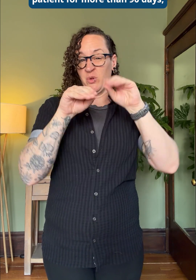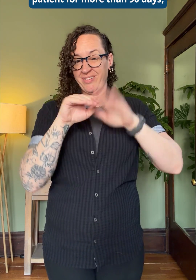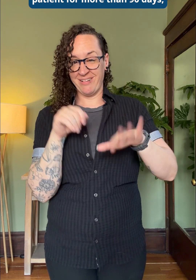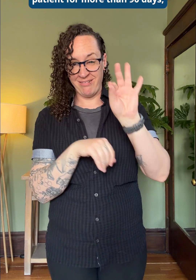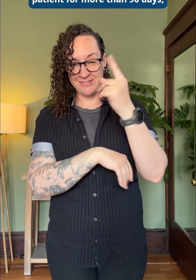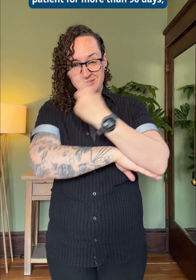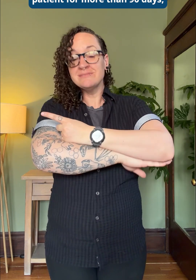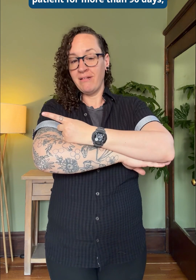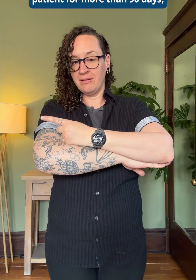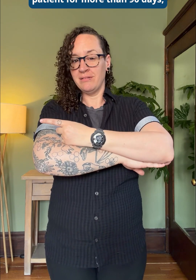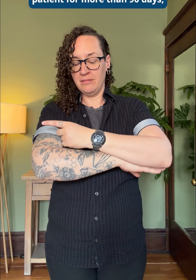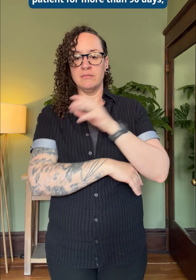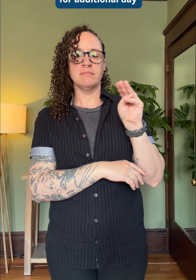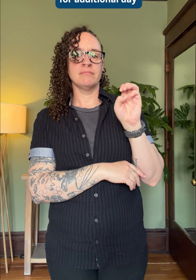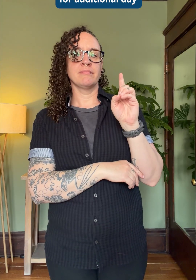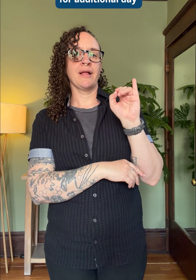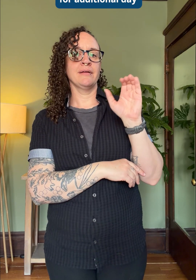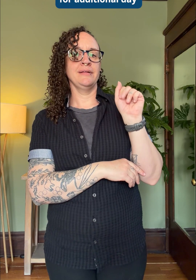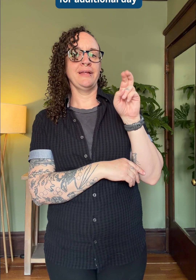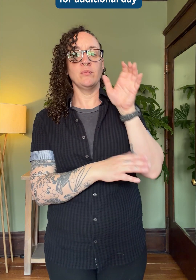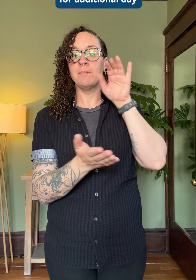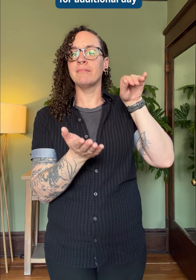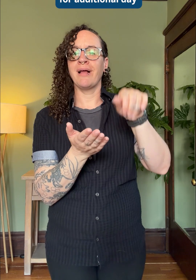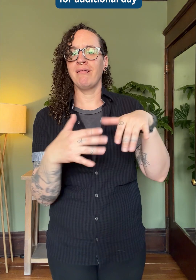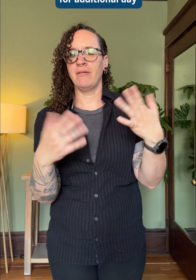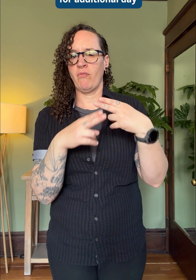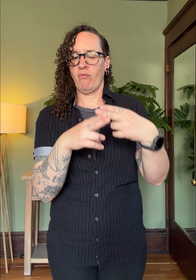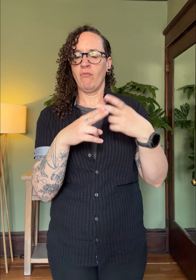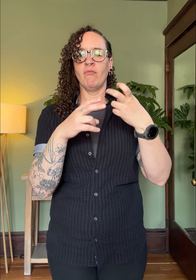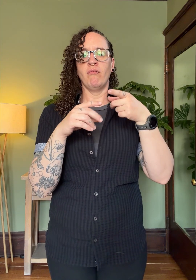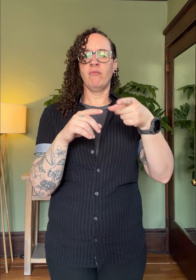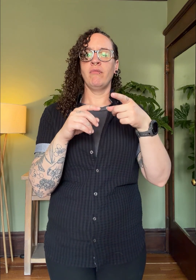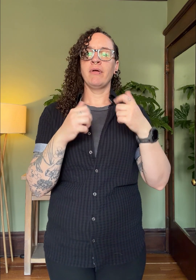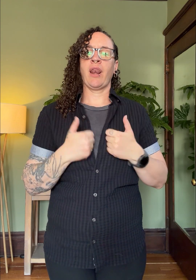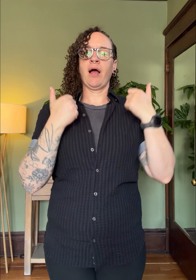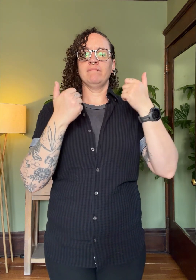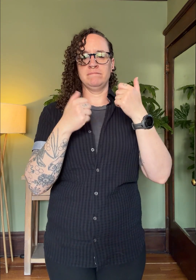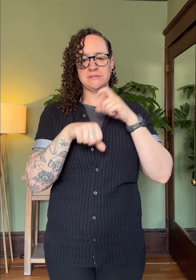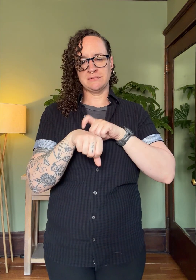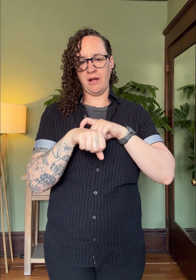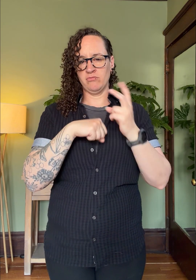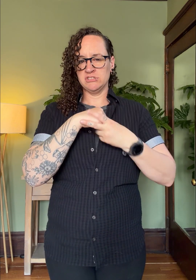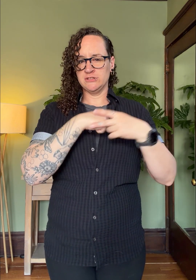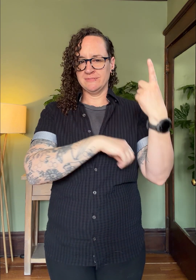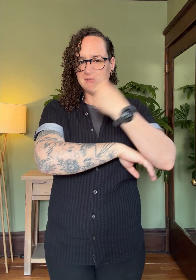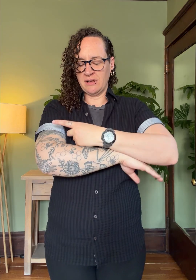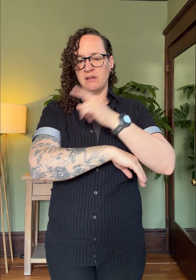When you are inpatient for more than 90 days, Medicare will pay for additional days called